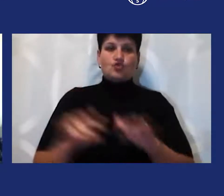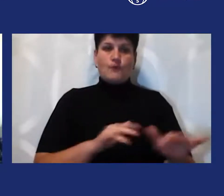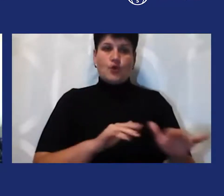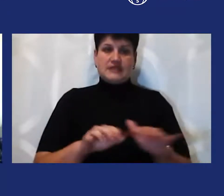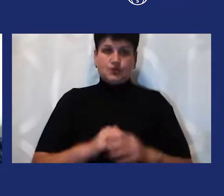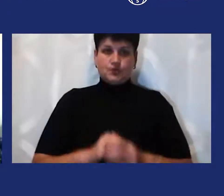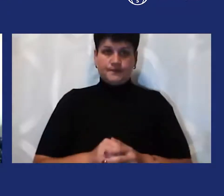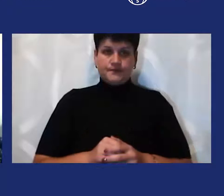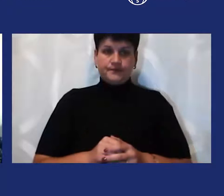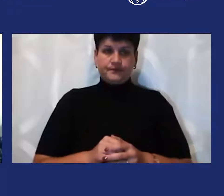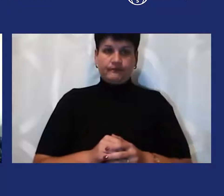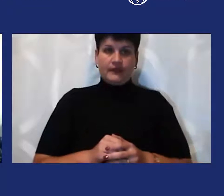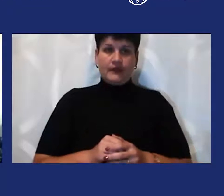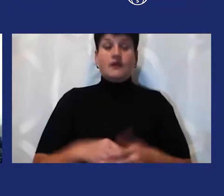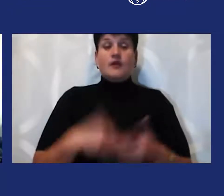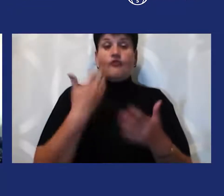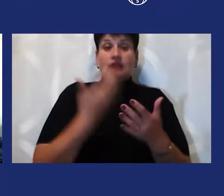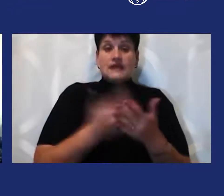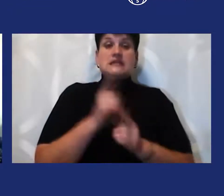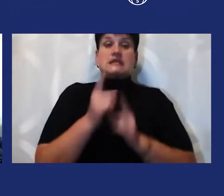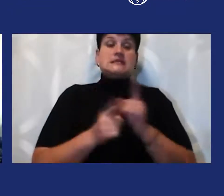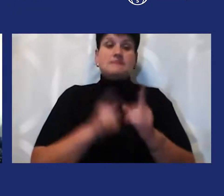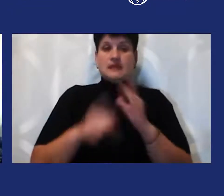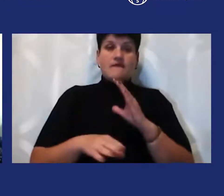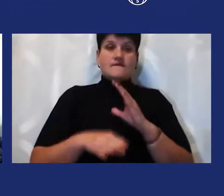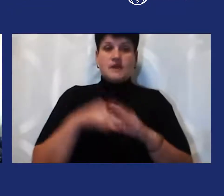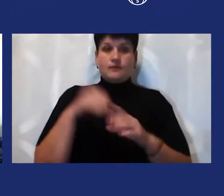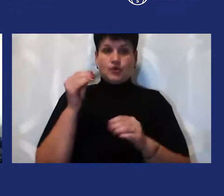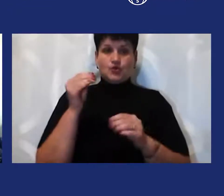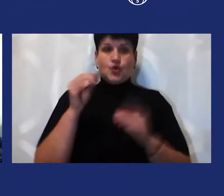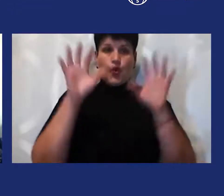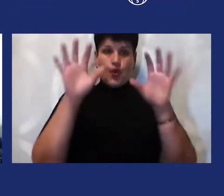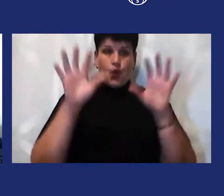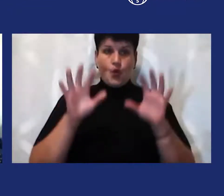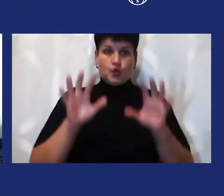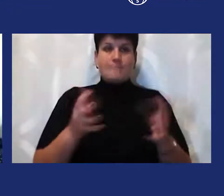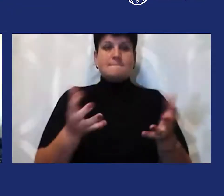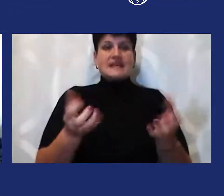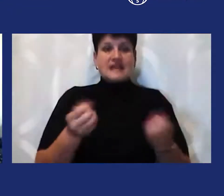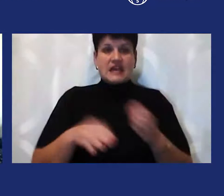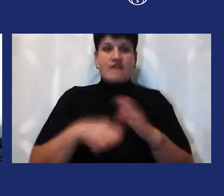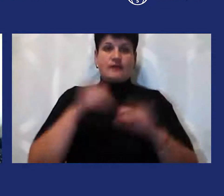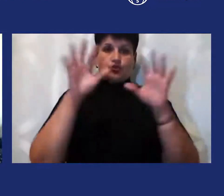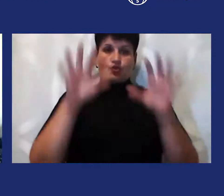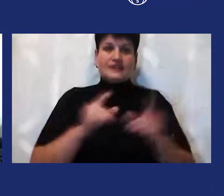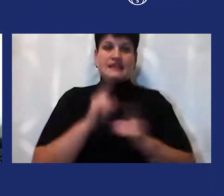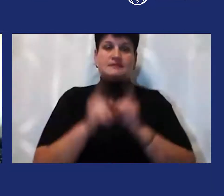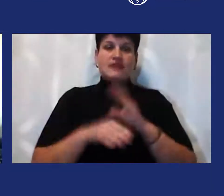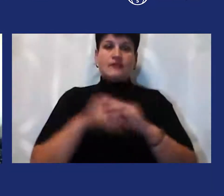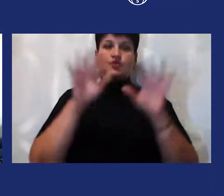with the international best practices in administering elections. Basically,